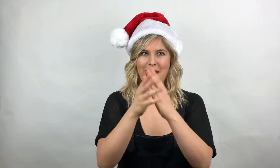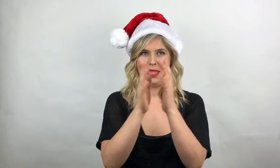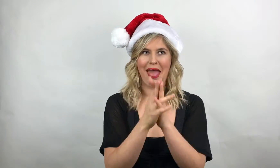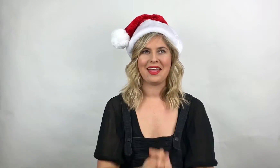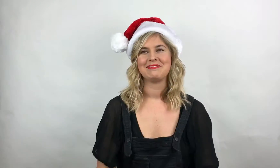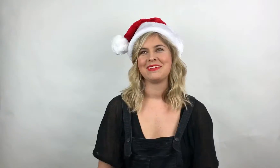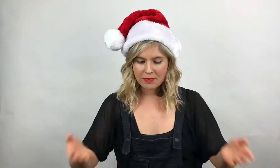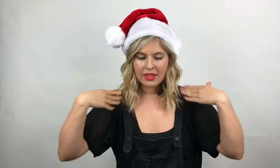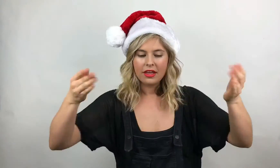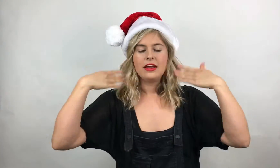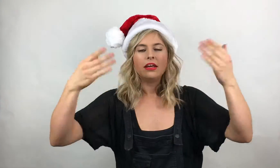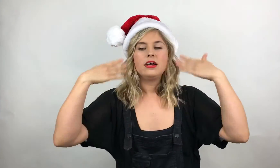Okay.